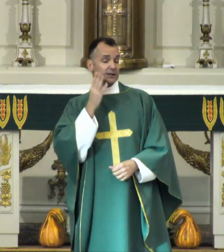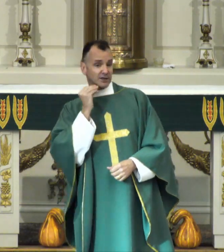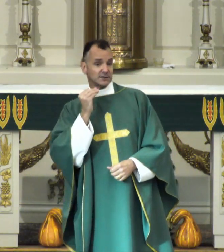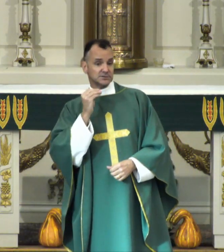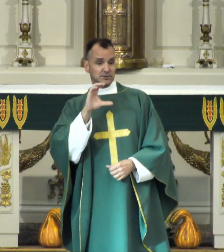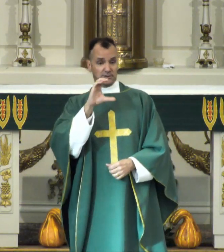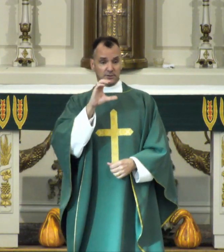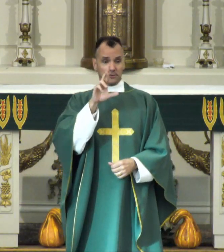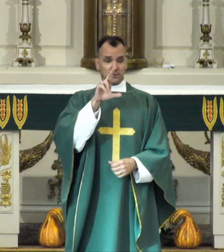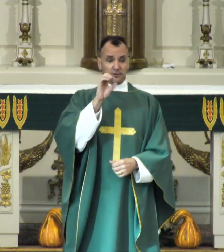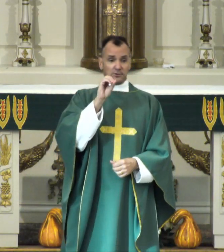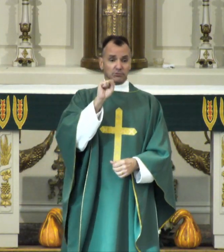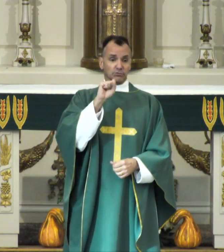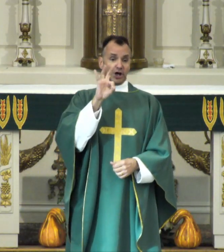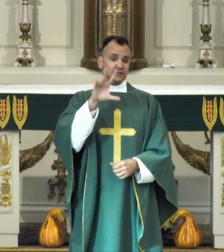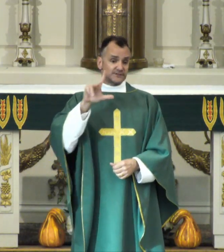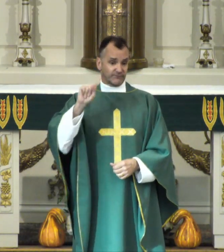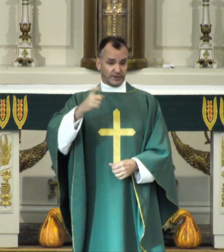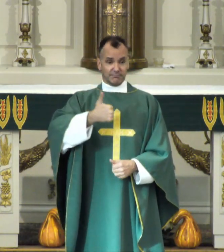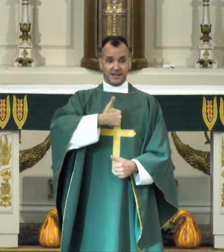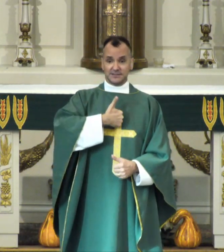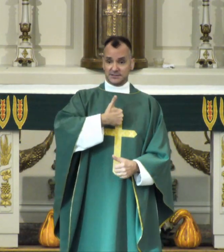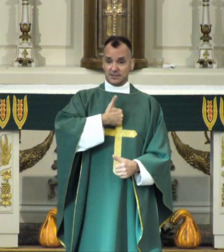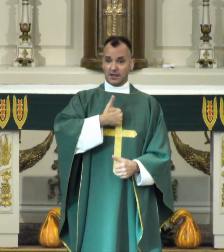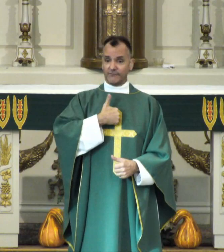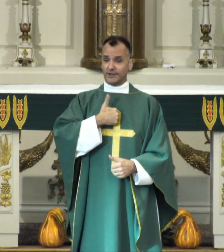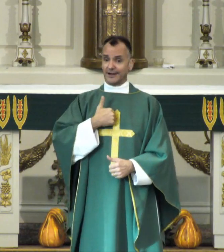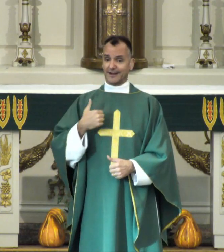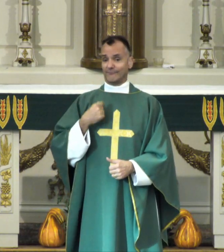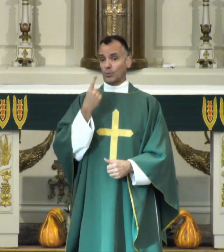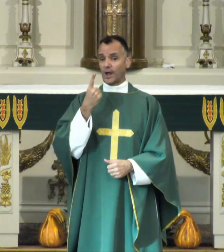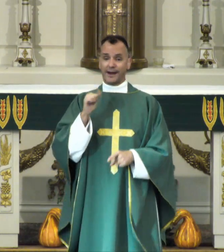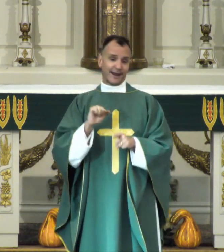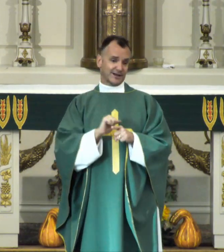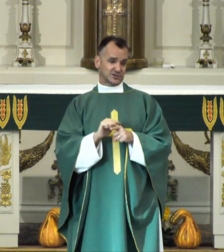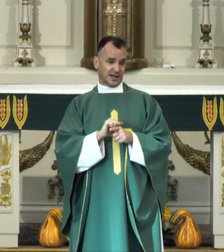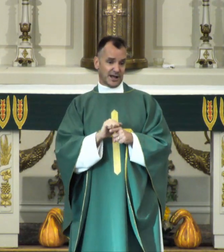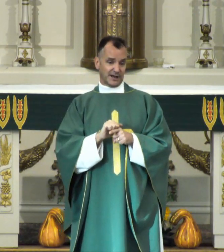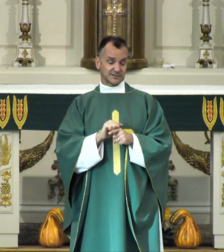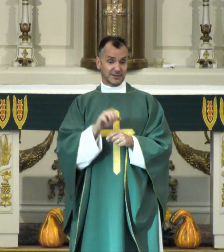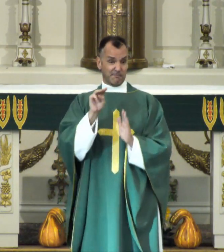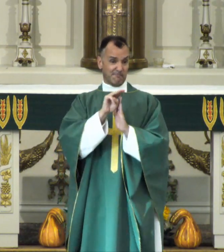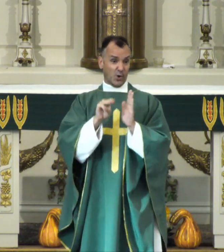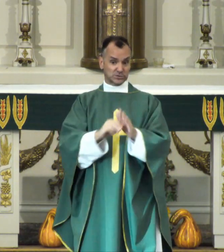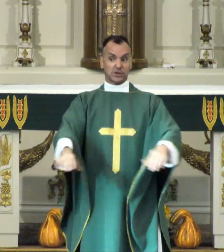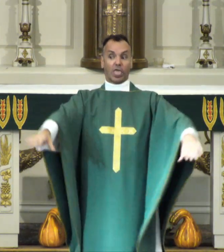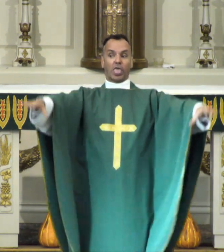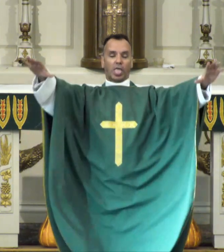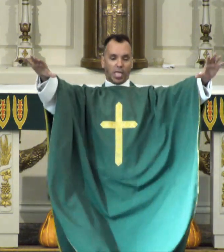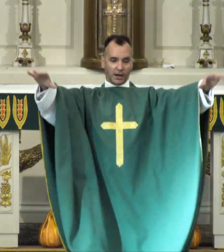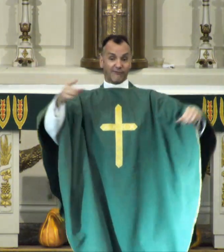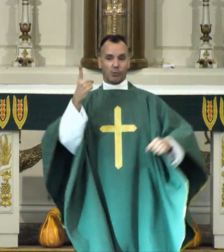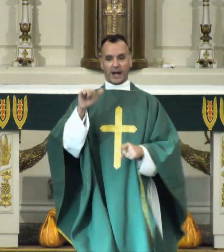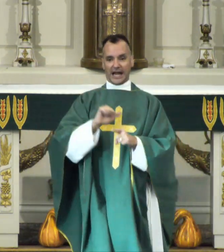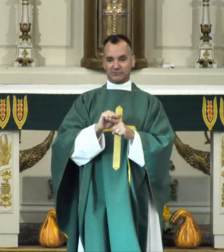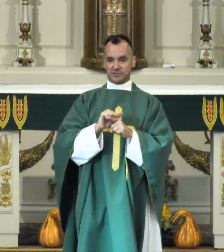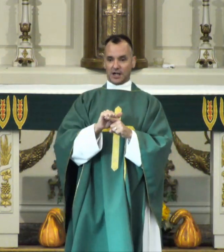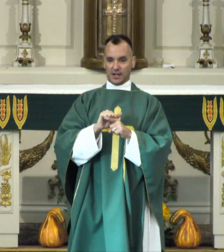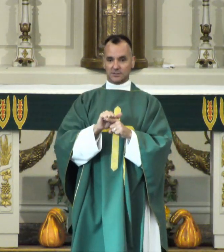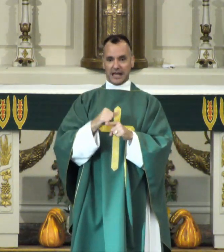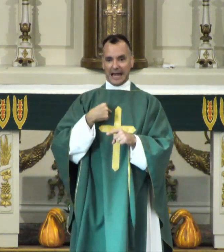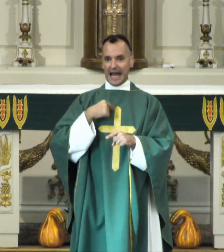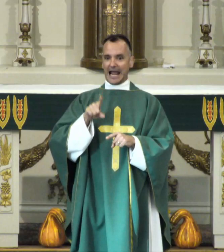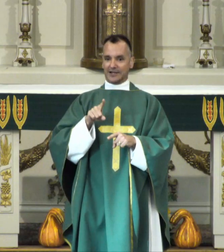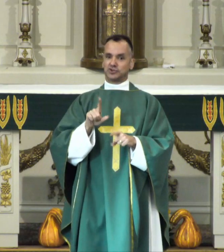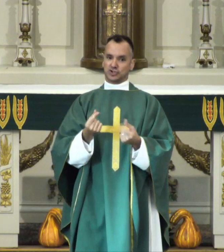I want to show you my experience. And this is from some of you know I take CrossFit. And I was thinking of